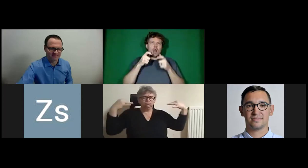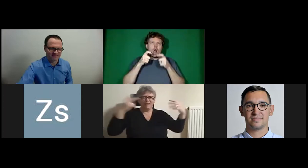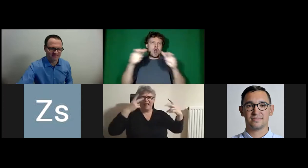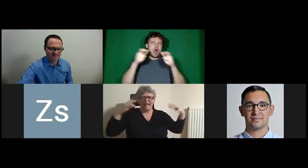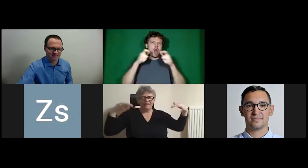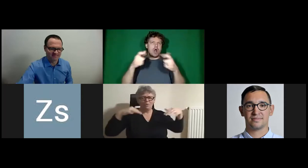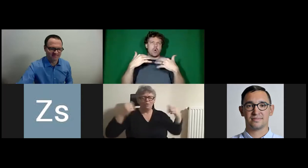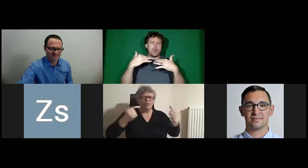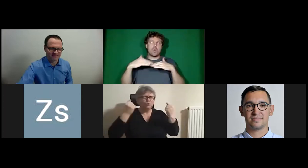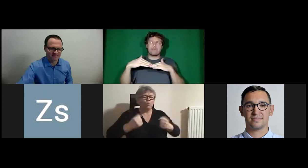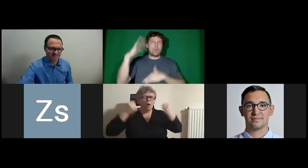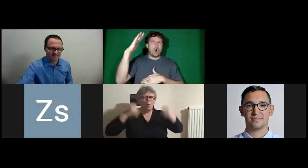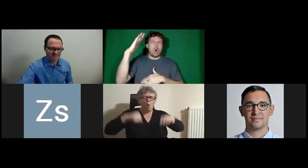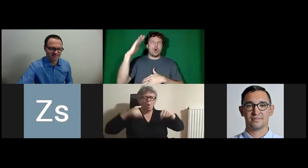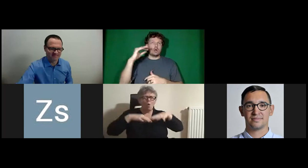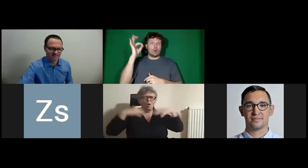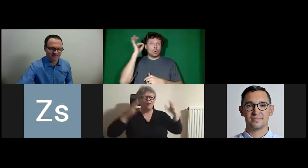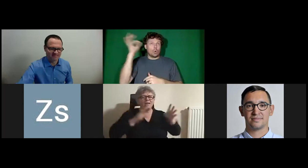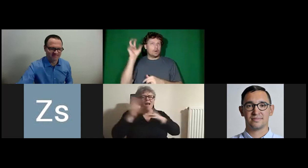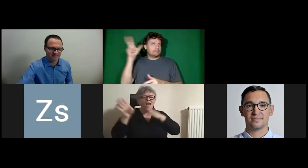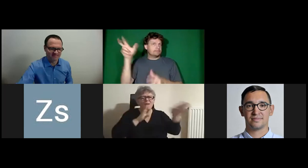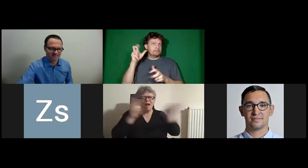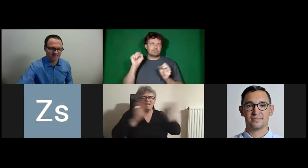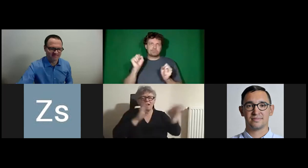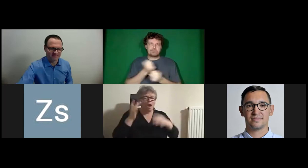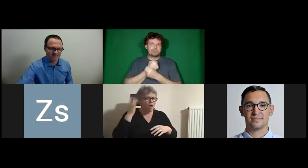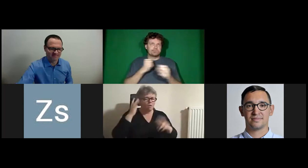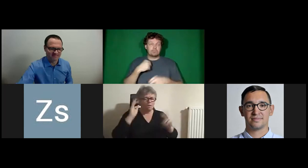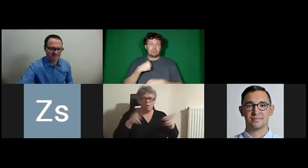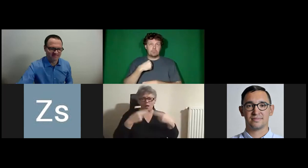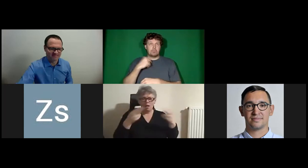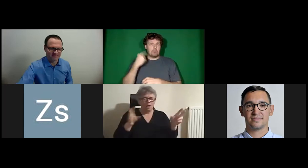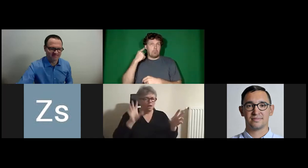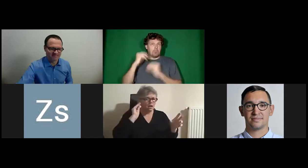full and he was yelling all of his